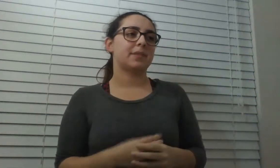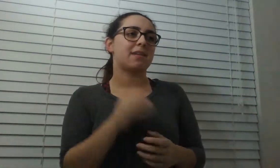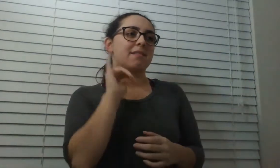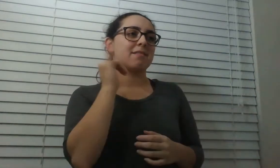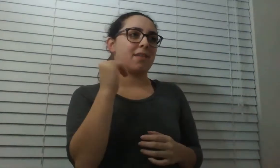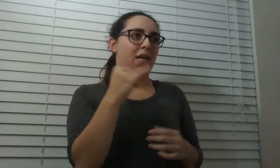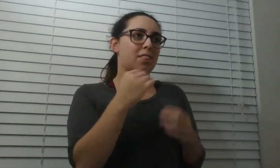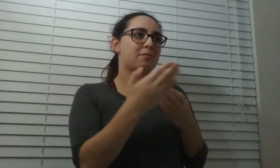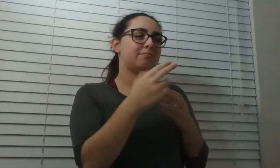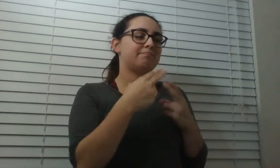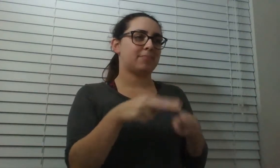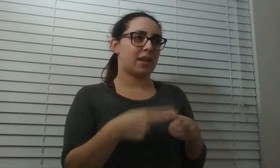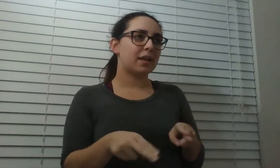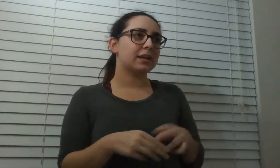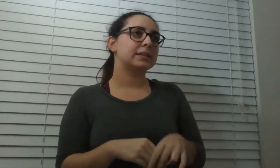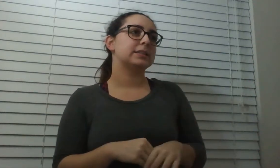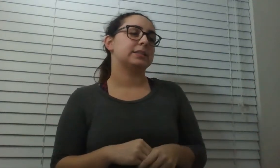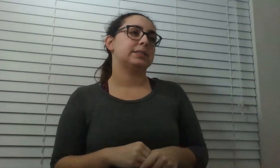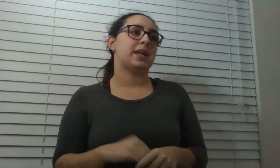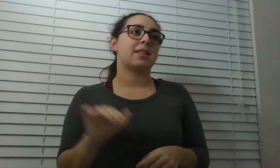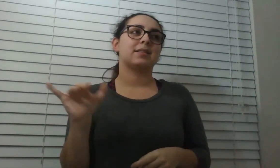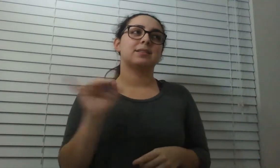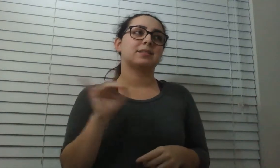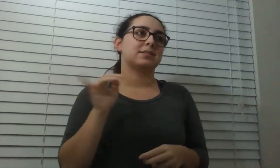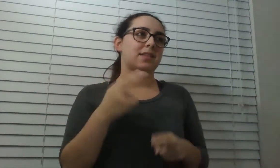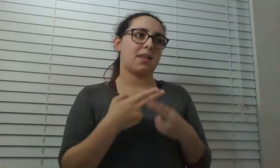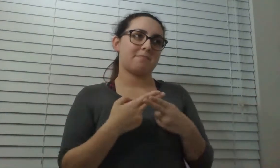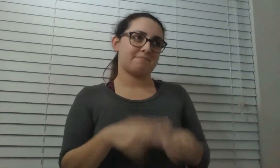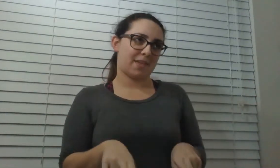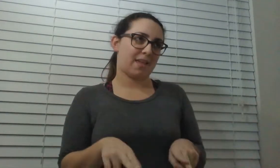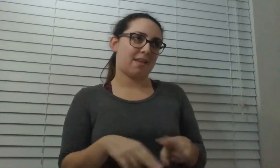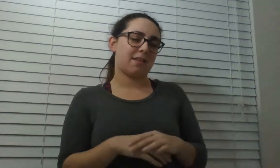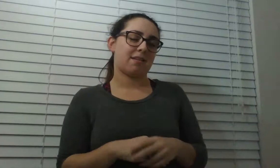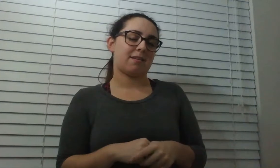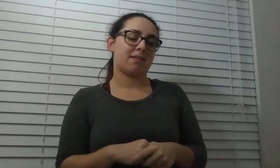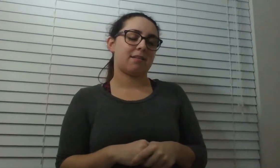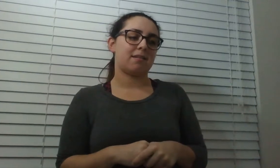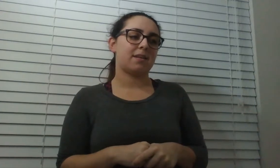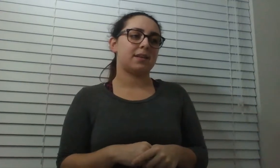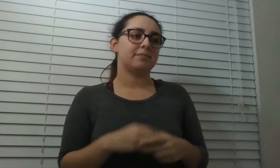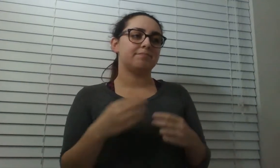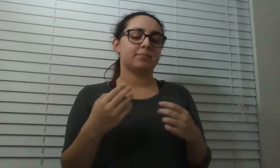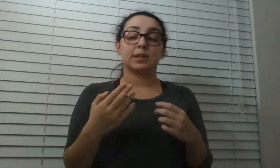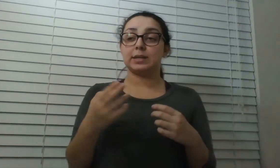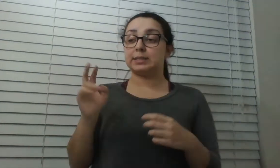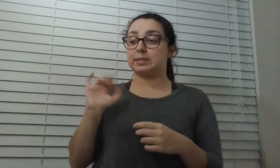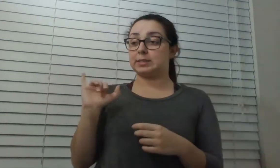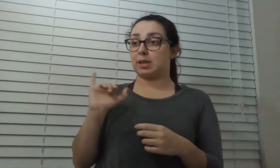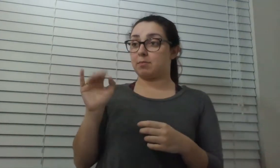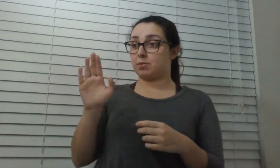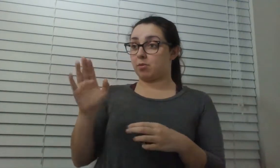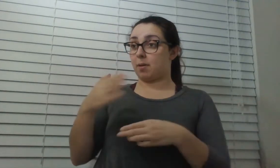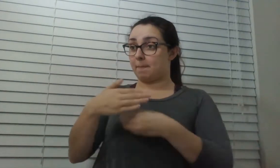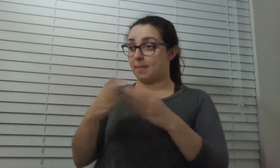the very same egg here in your box. Yes. I walked back to my parents'